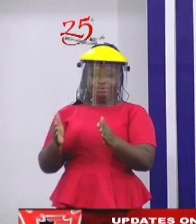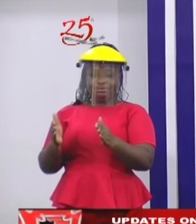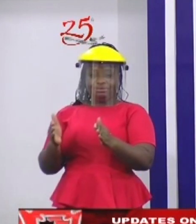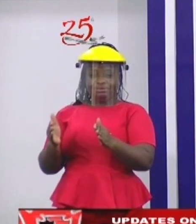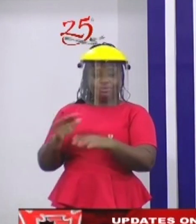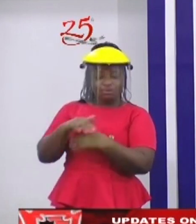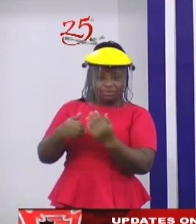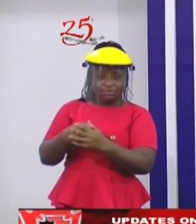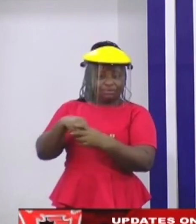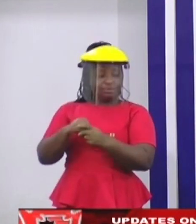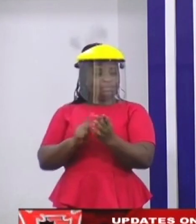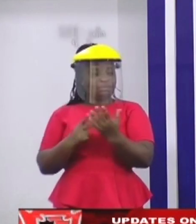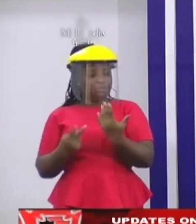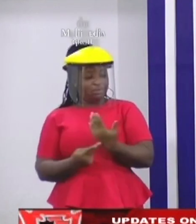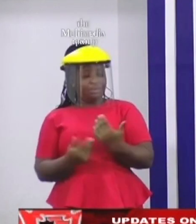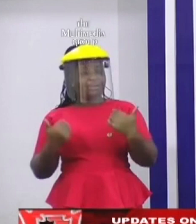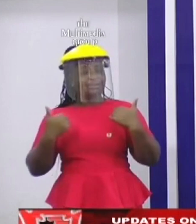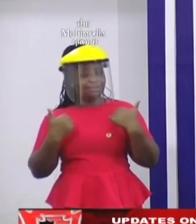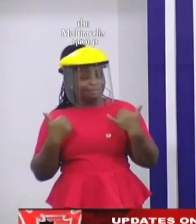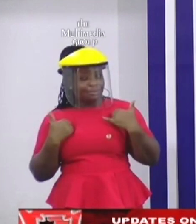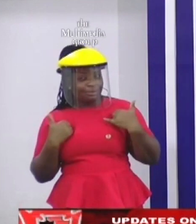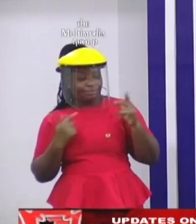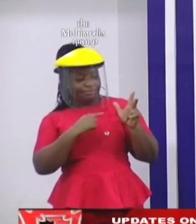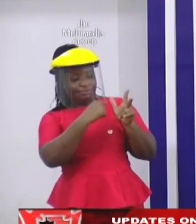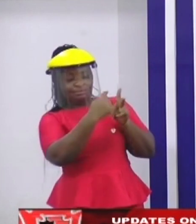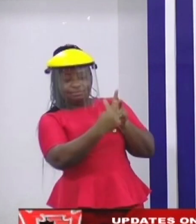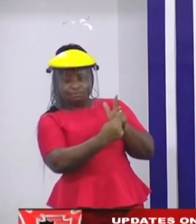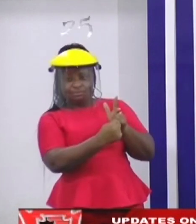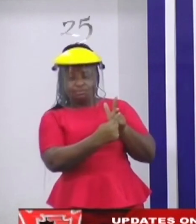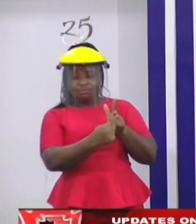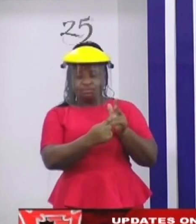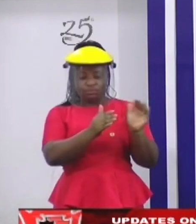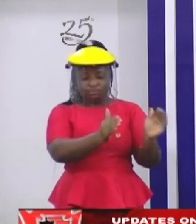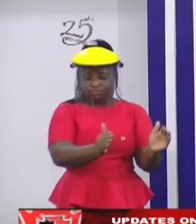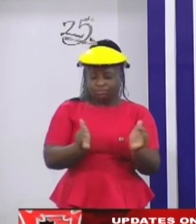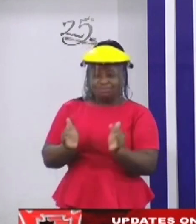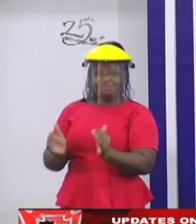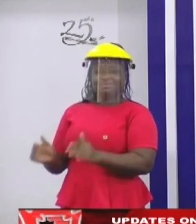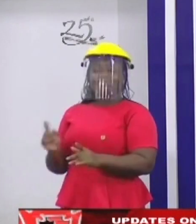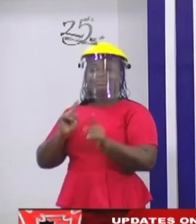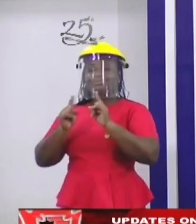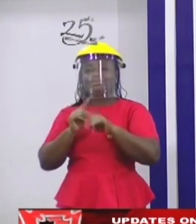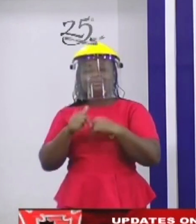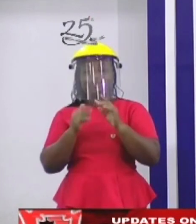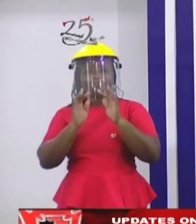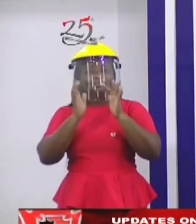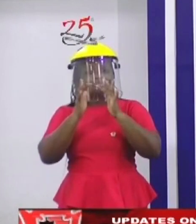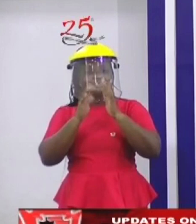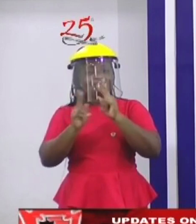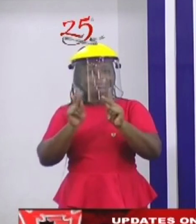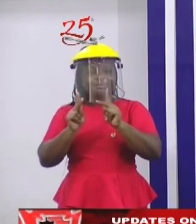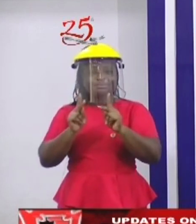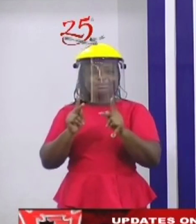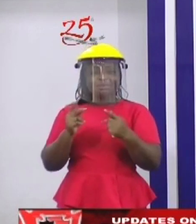program. And so that is the broad group that are also being taken care of. And if you talk about surveillance, that will include people who may be